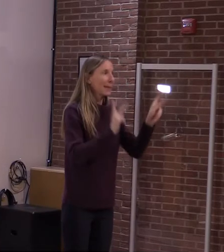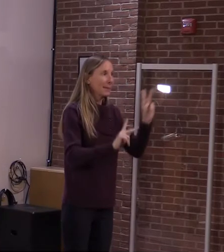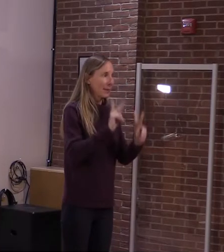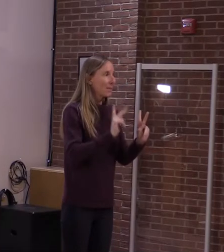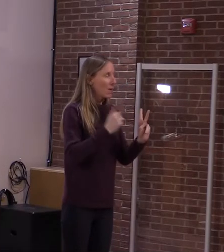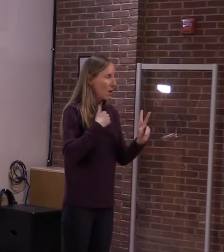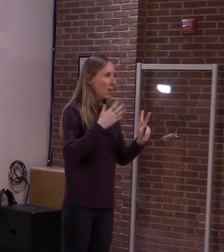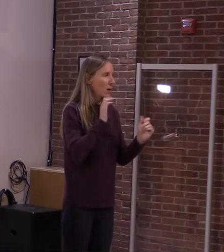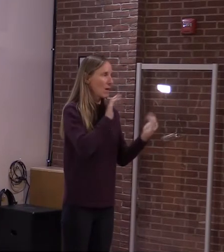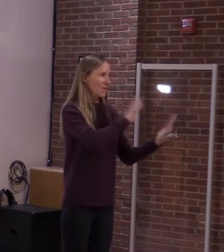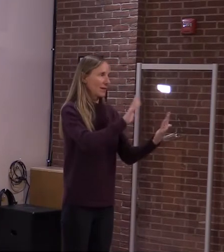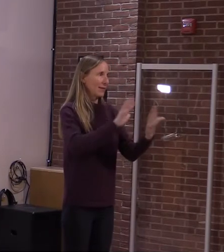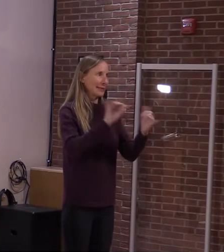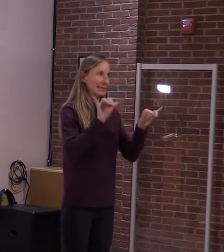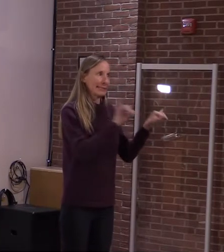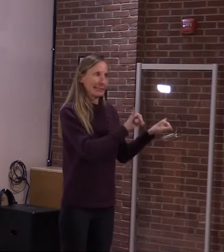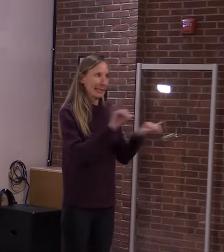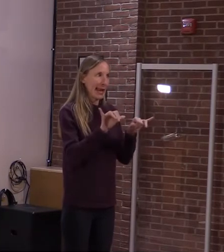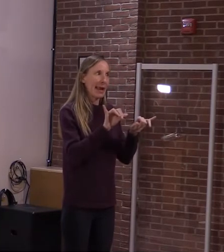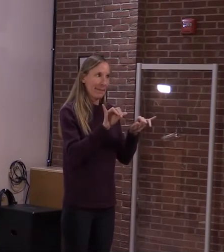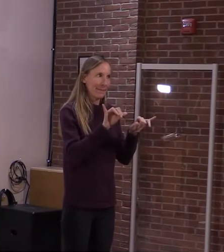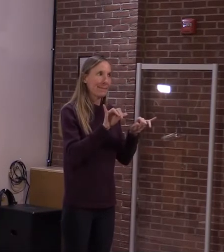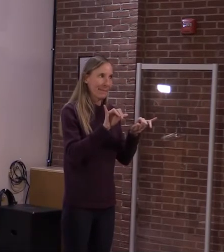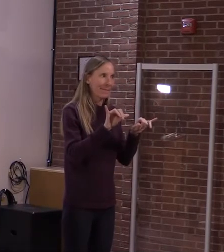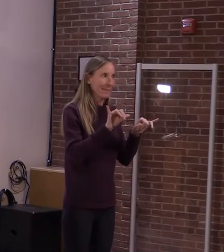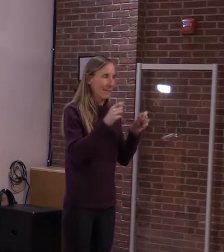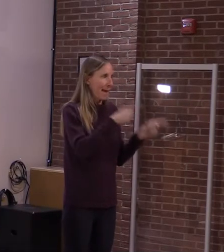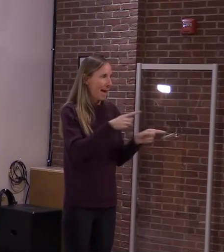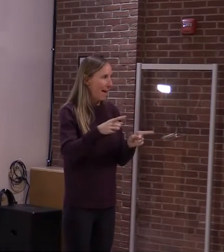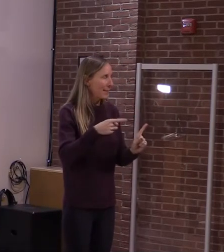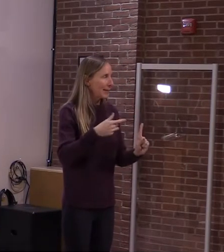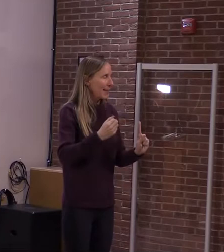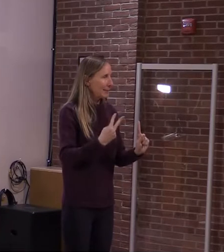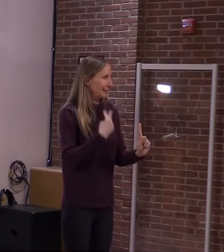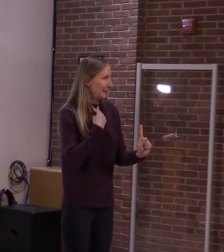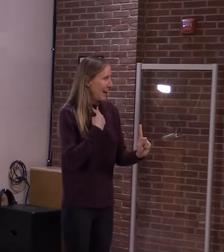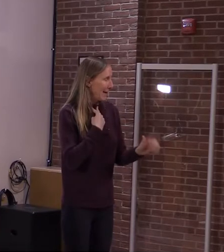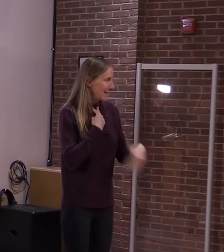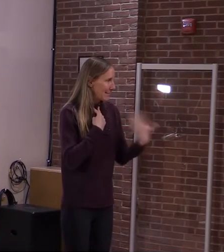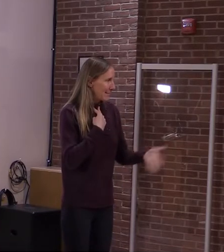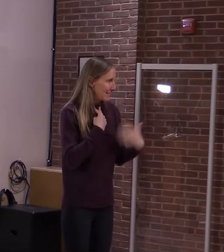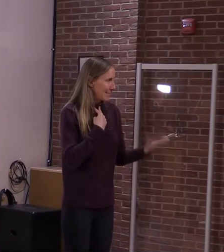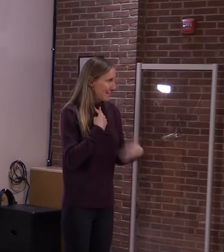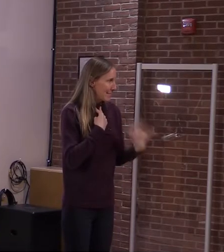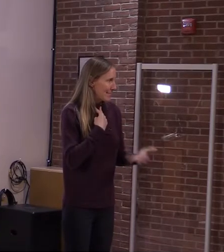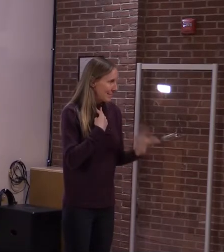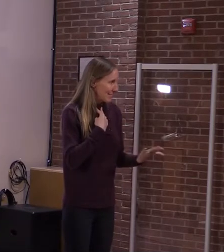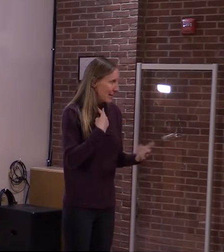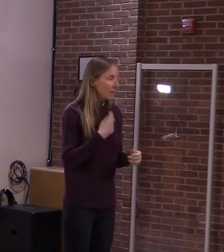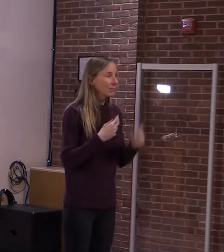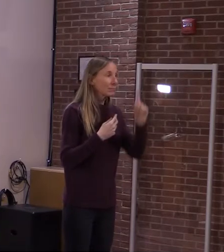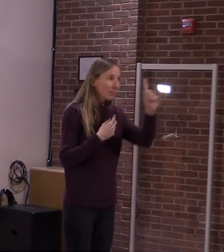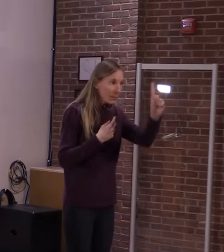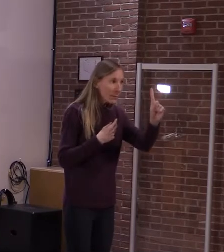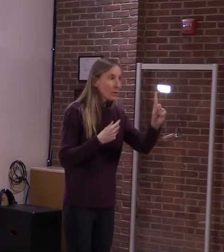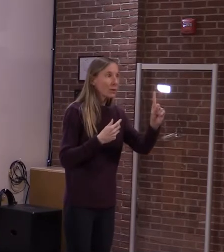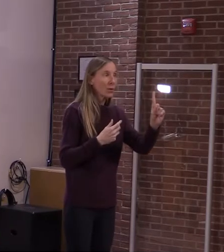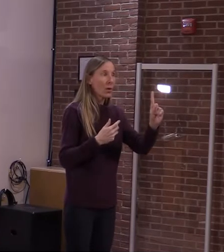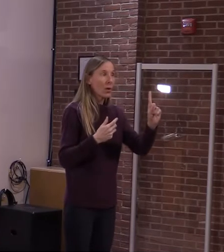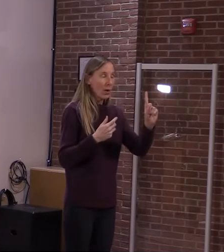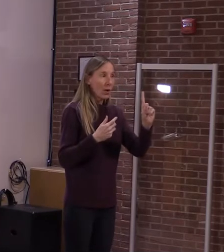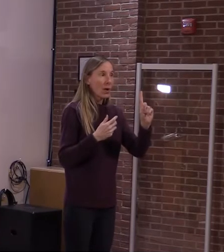that are facing the exact same scenario. But the vast majority of people we've been able to help over the last